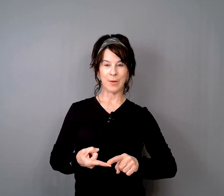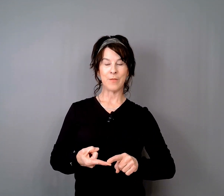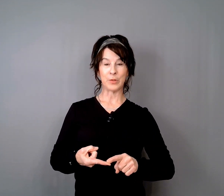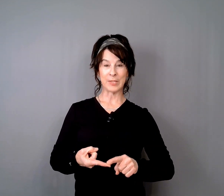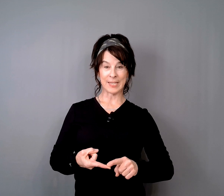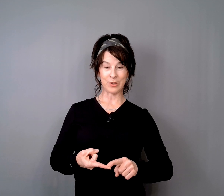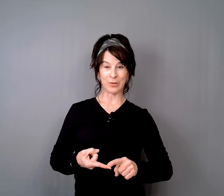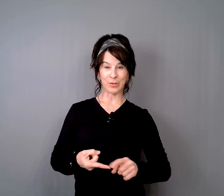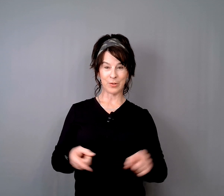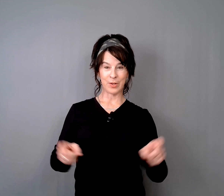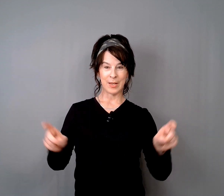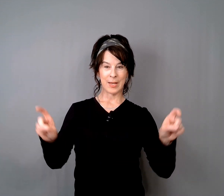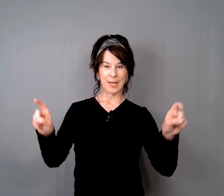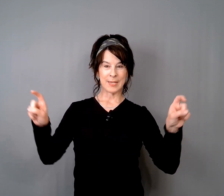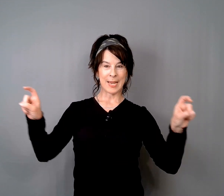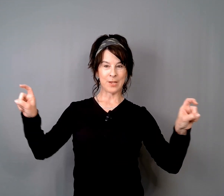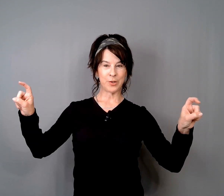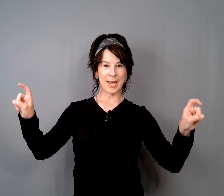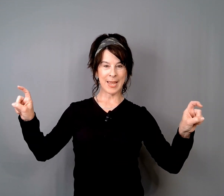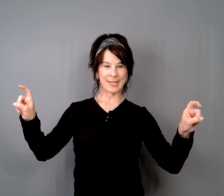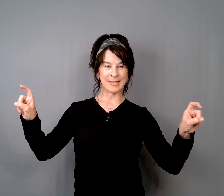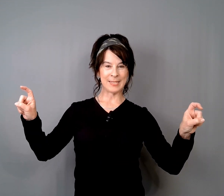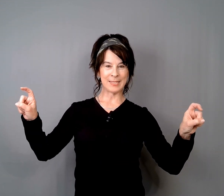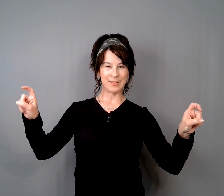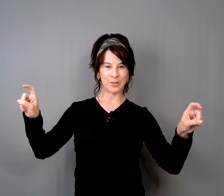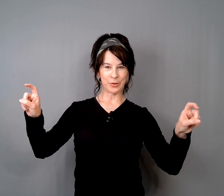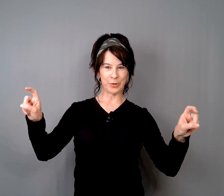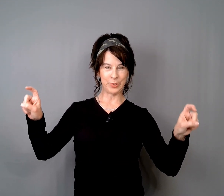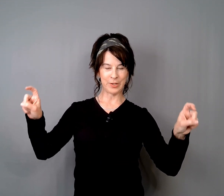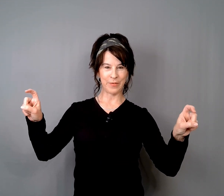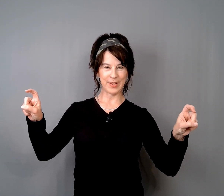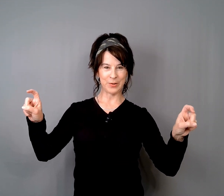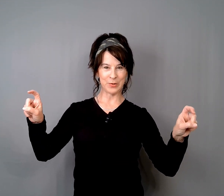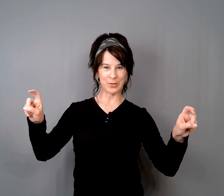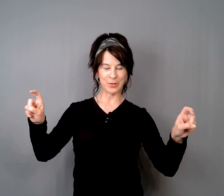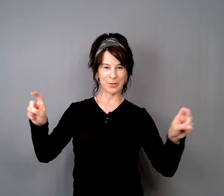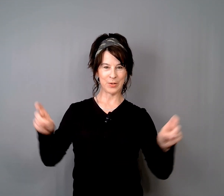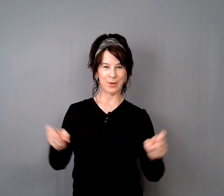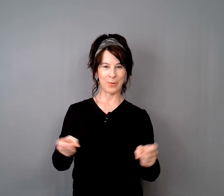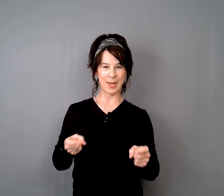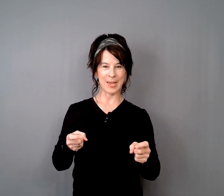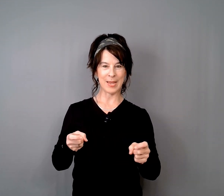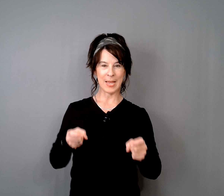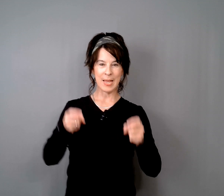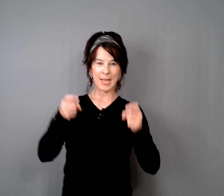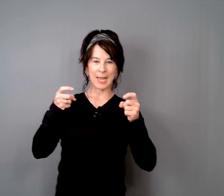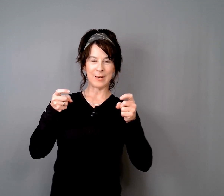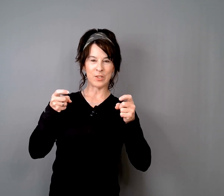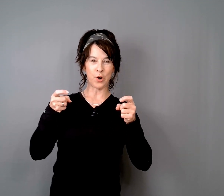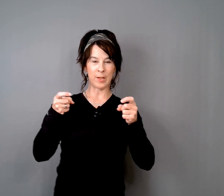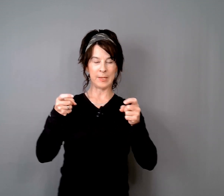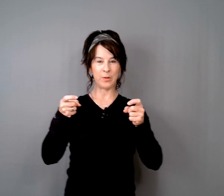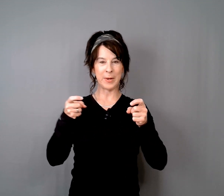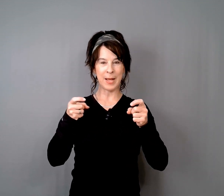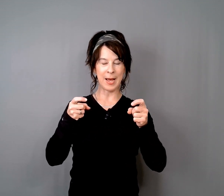For sinners, take your X's, your hooked fingers, okay, and start a little bit